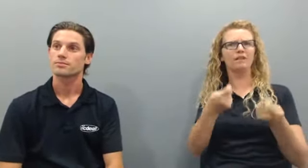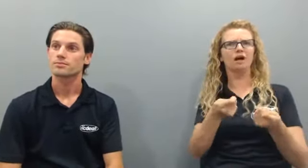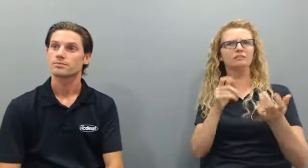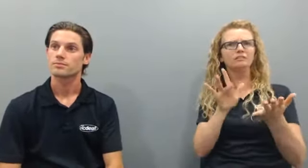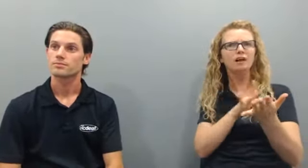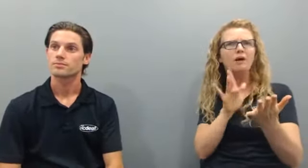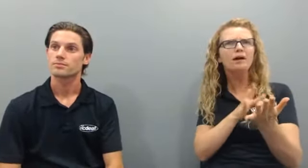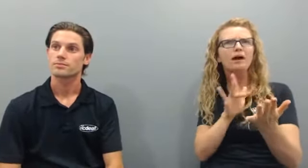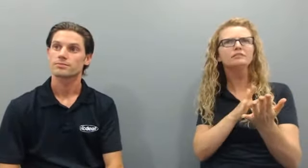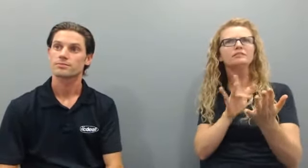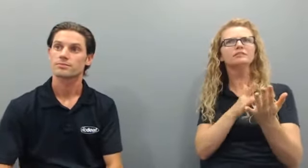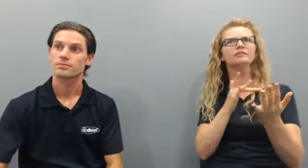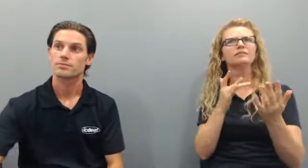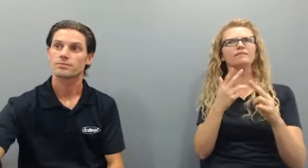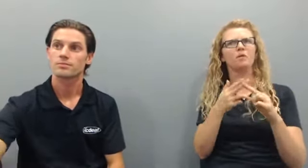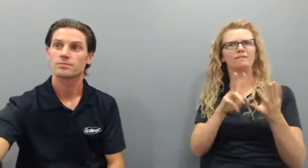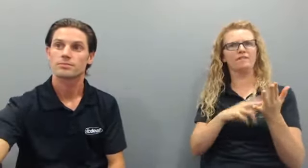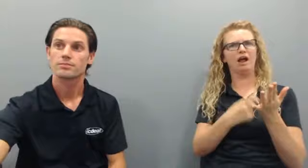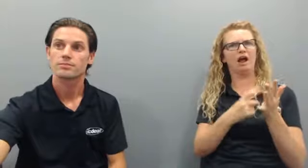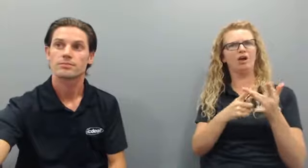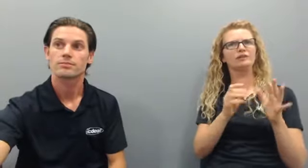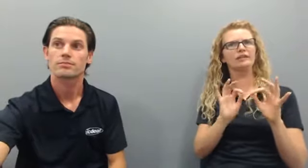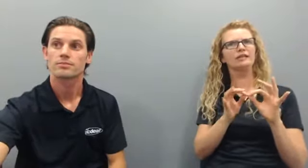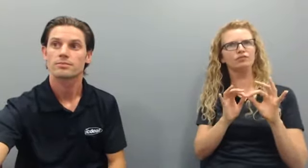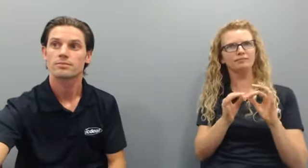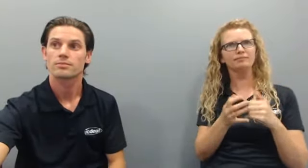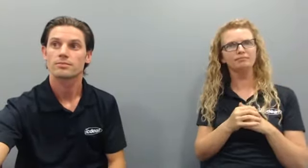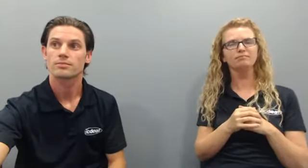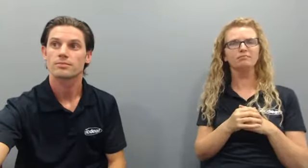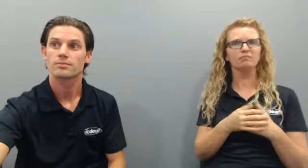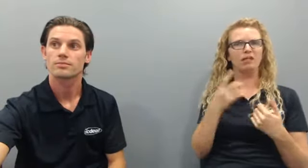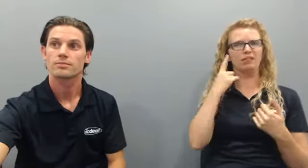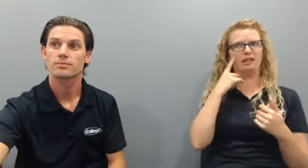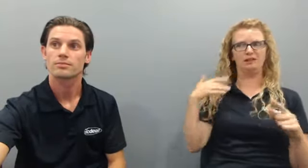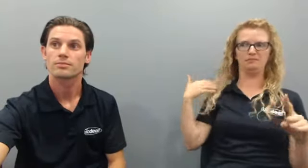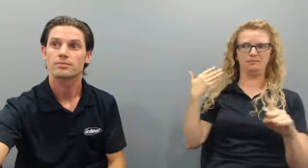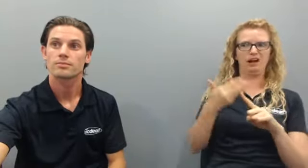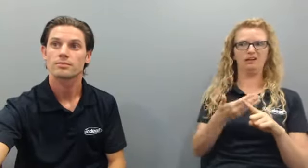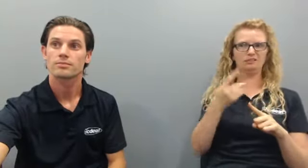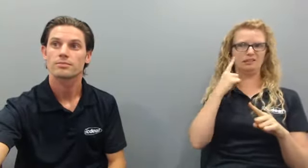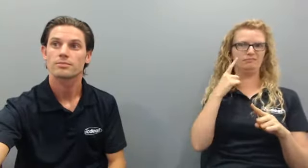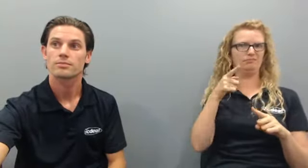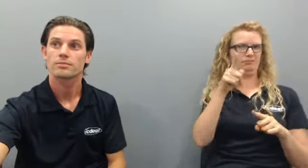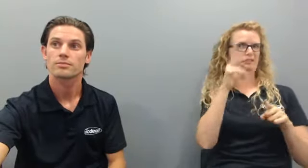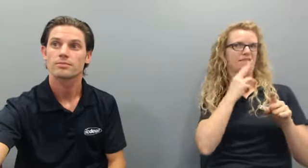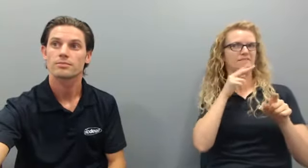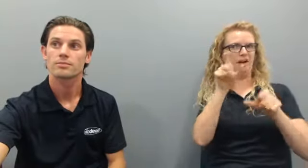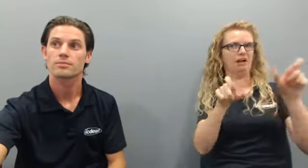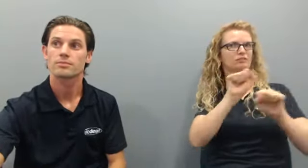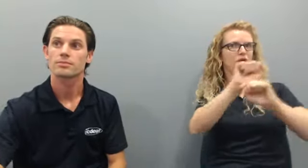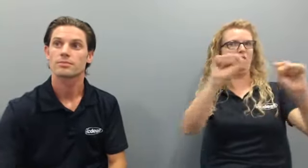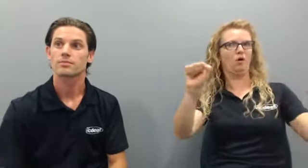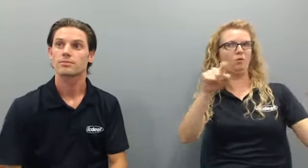It asks here, who provides the iPads for VRI interpreting? In the past, it has been each